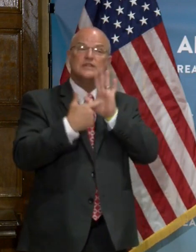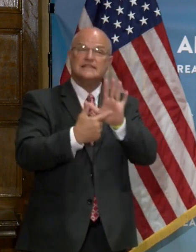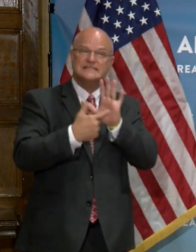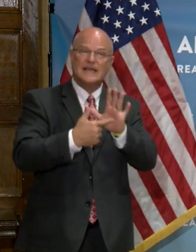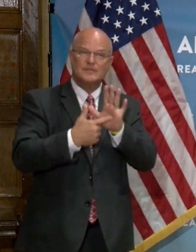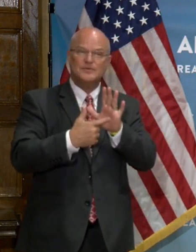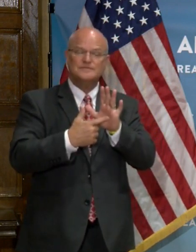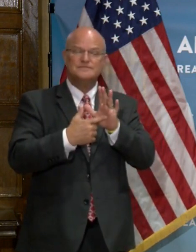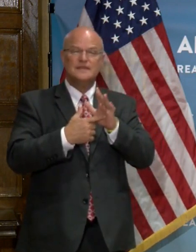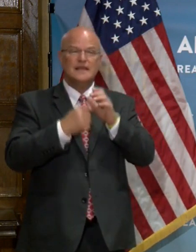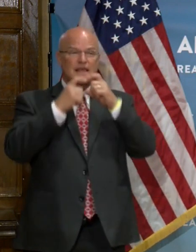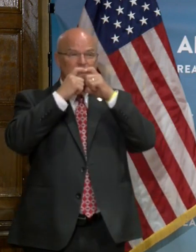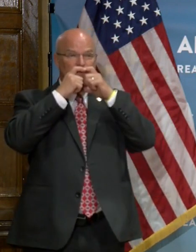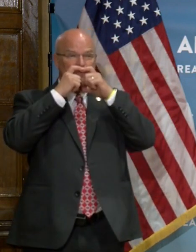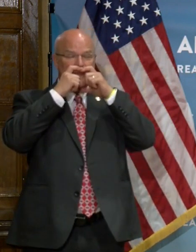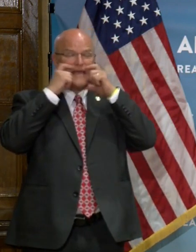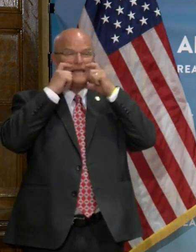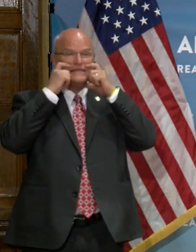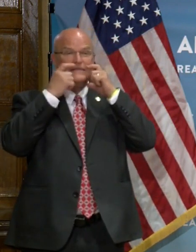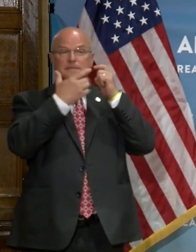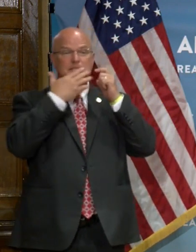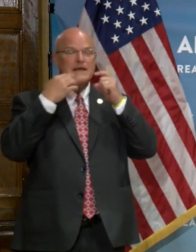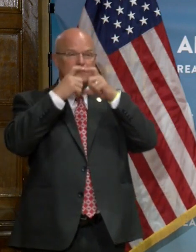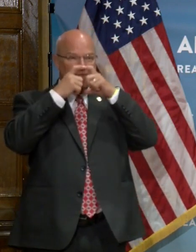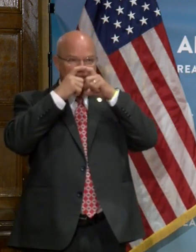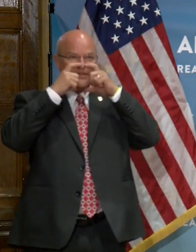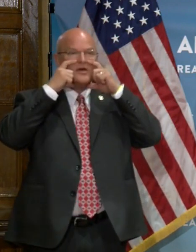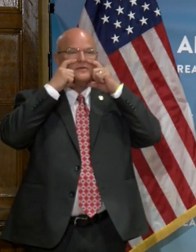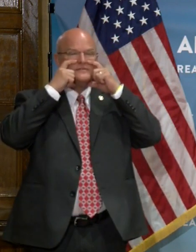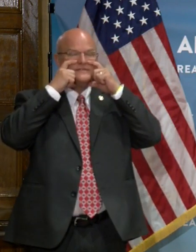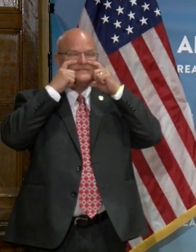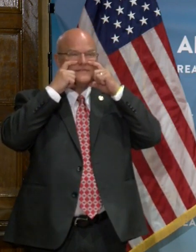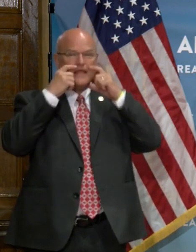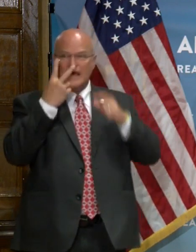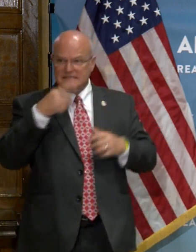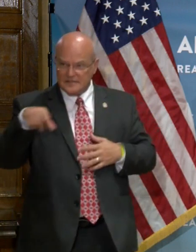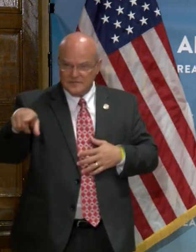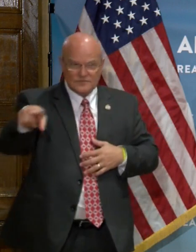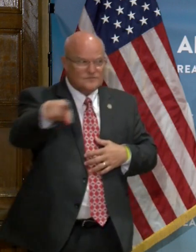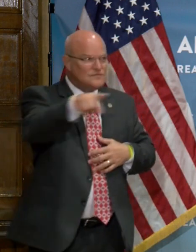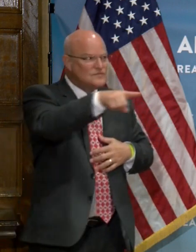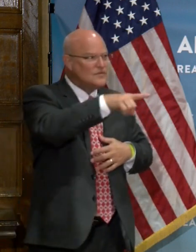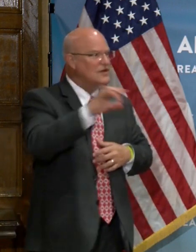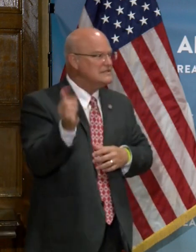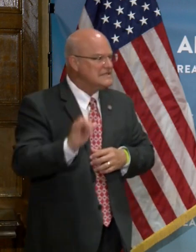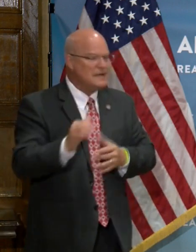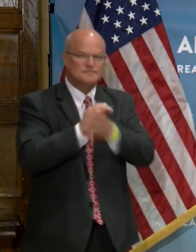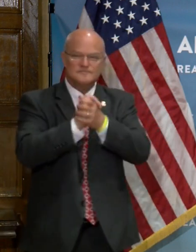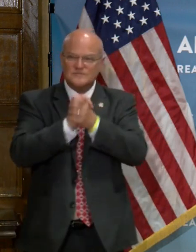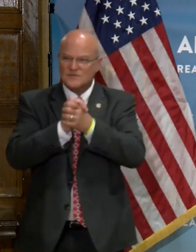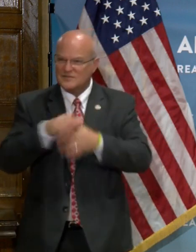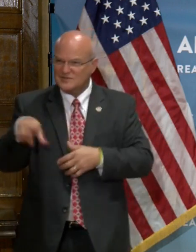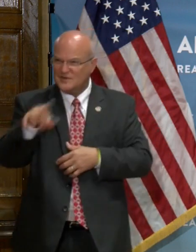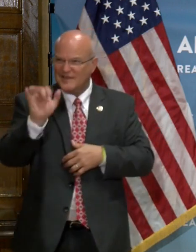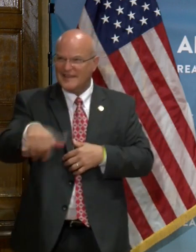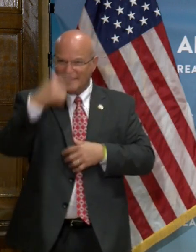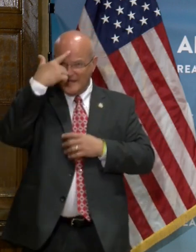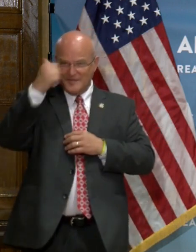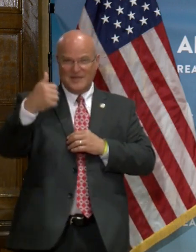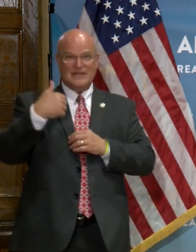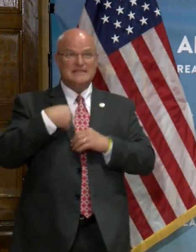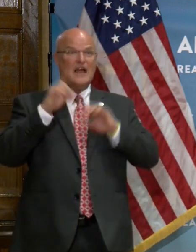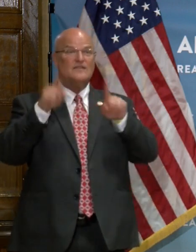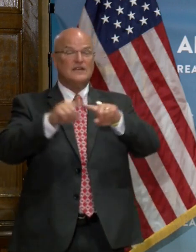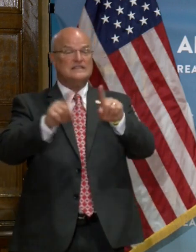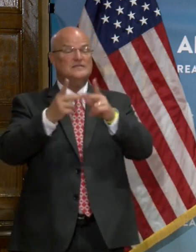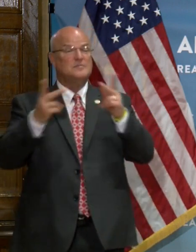was not only covering the mouth, but also the nose, as I see you all are doing here. And I congratulate you on that, because I've gone